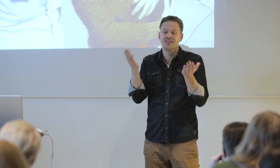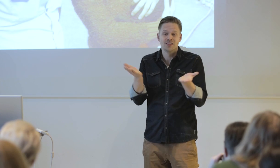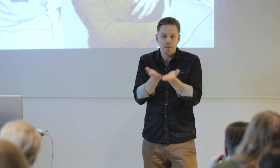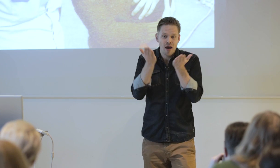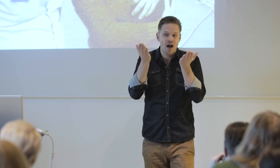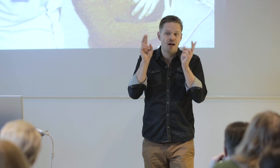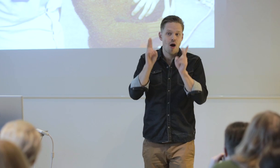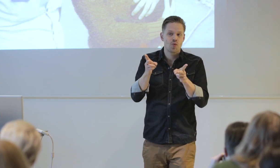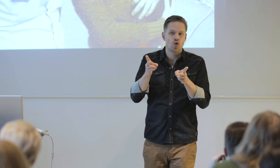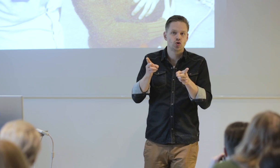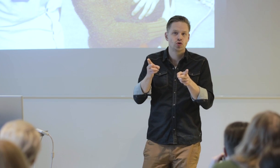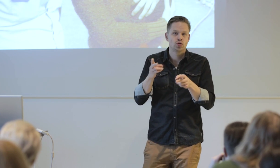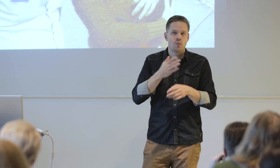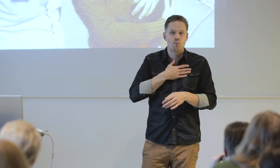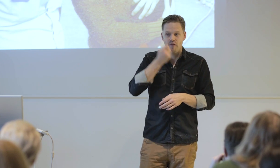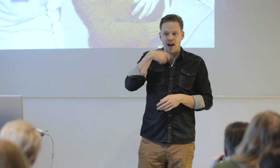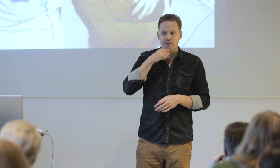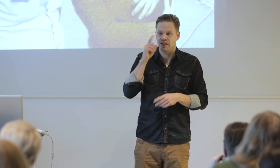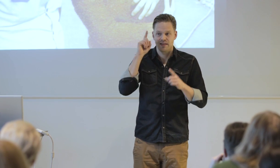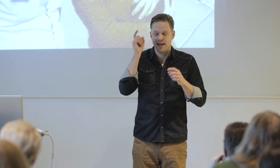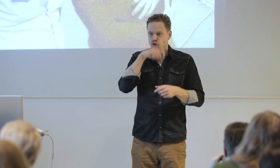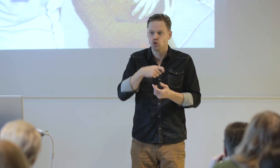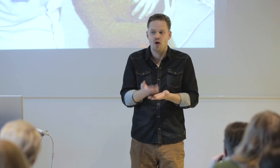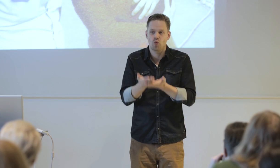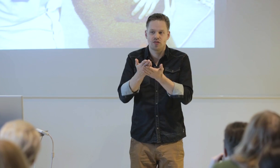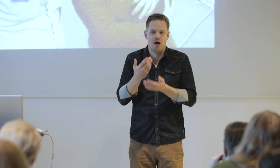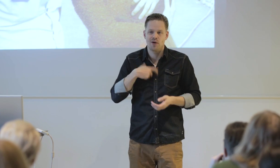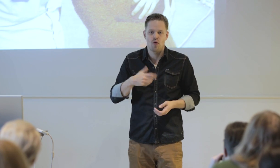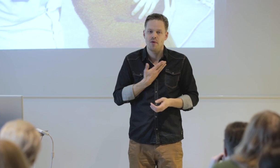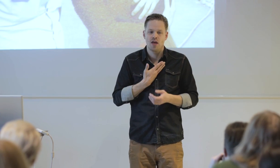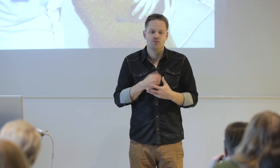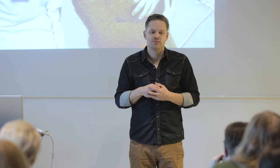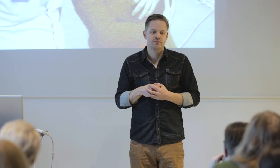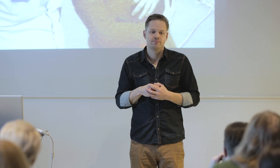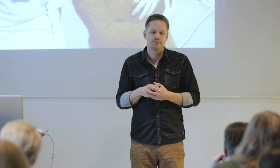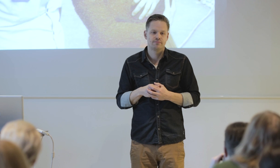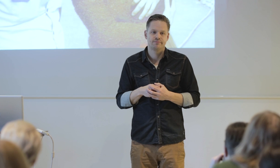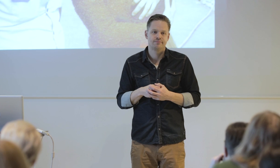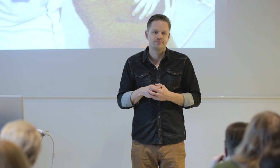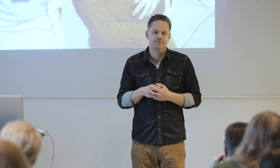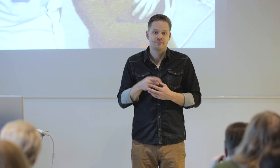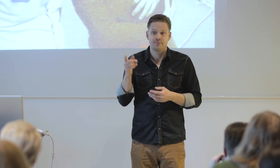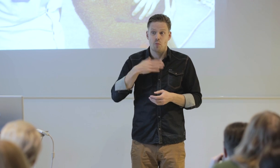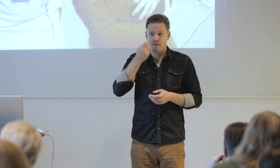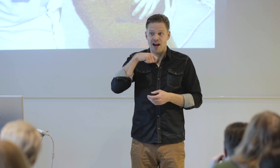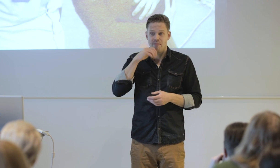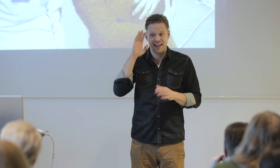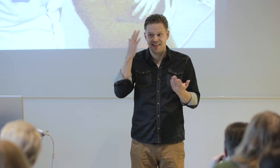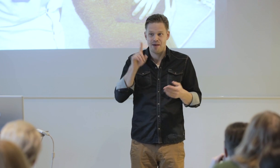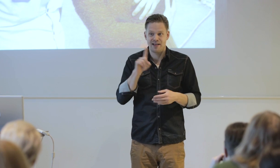their children. But at the same time, my parents couldn't help me that much because of this.